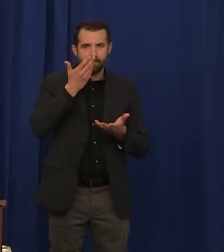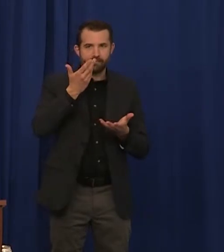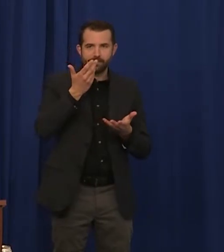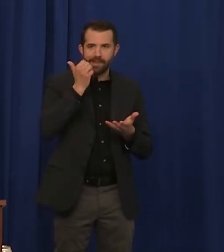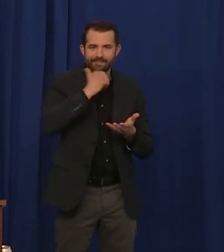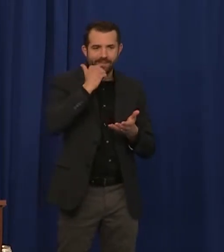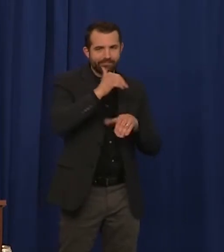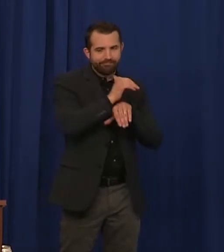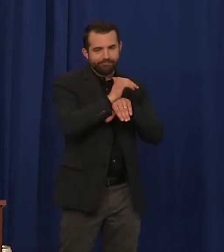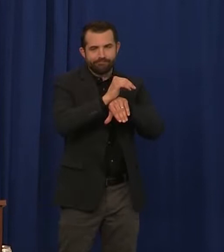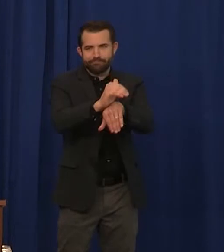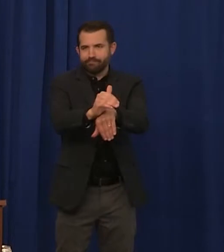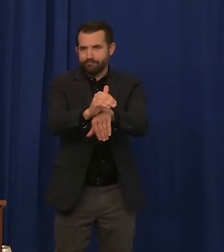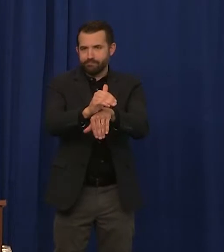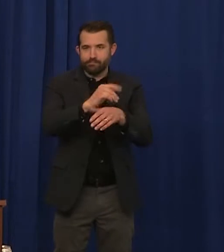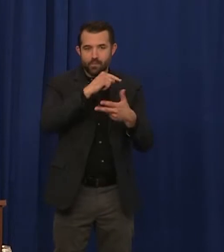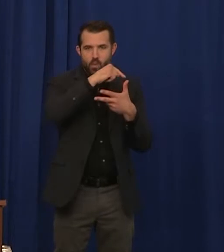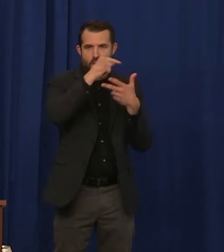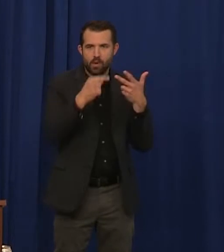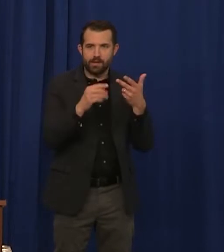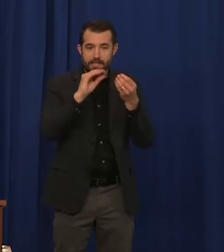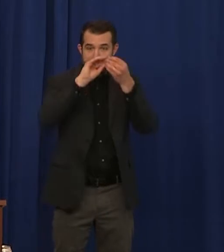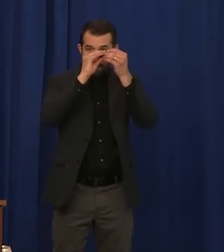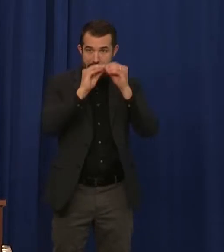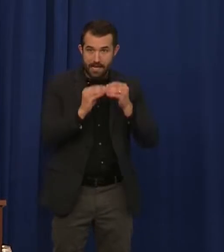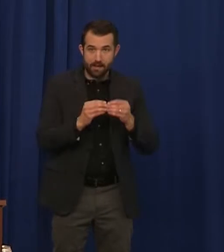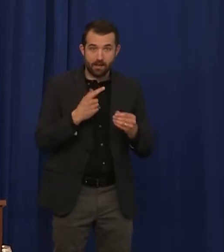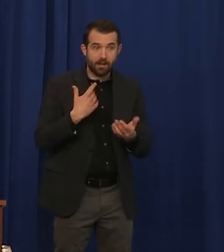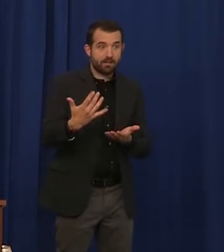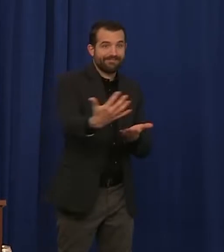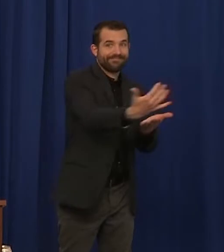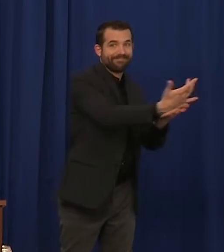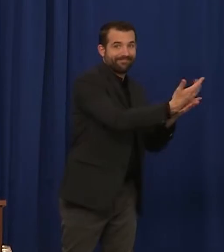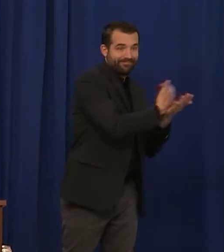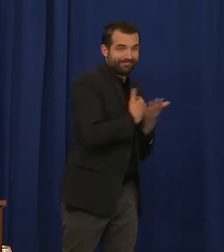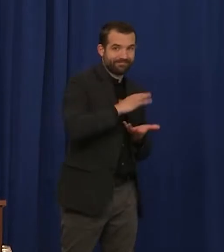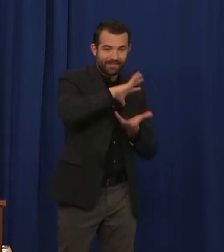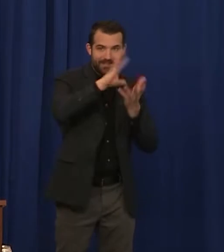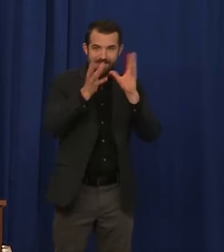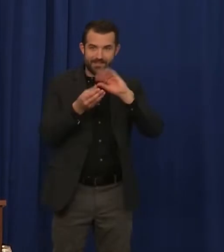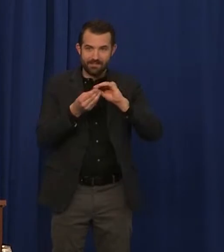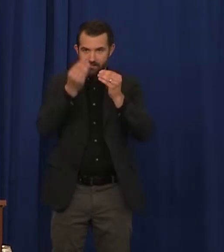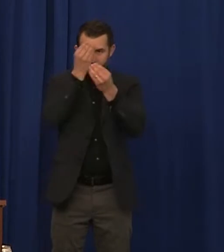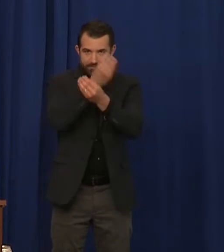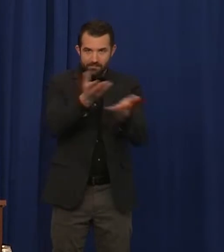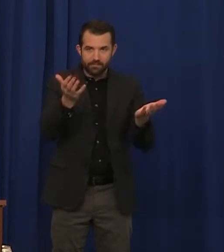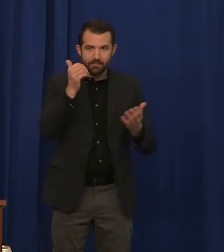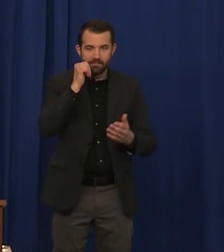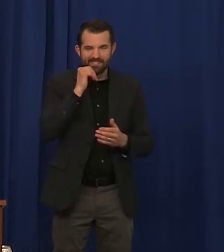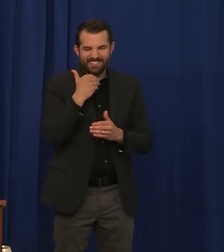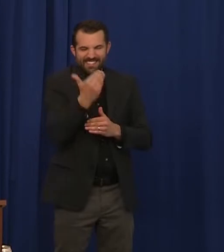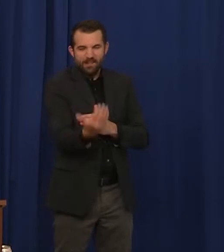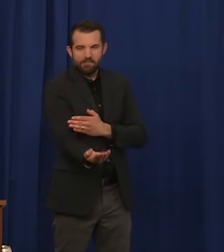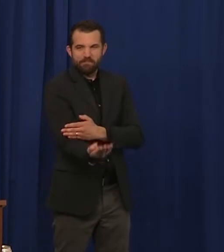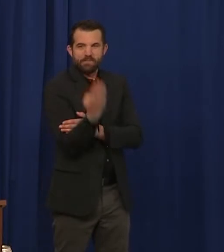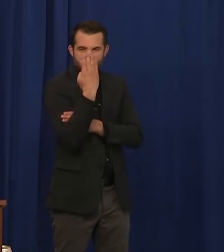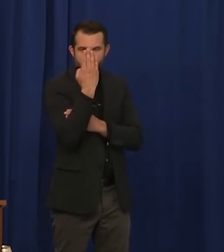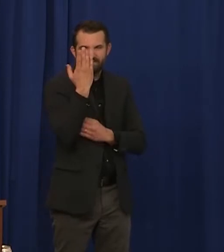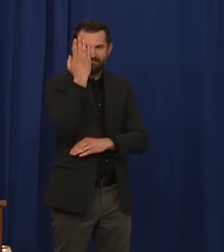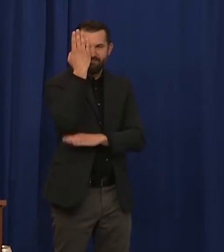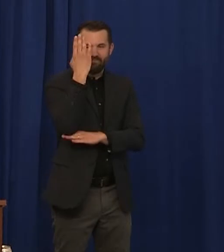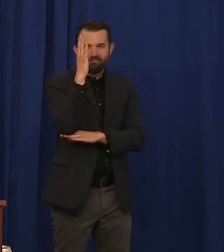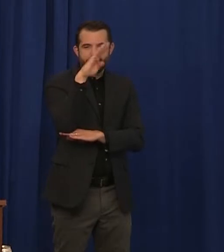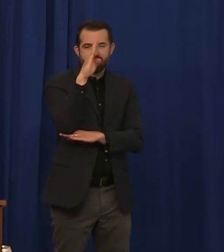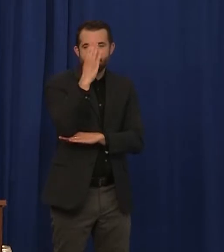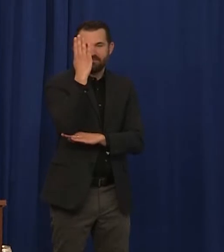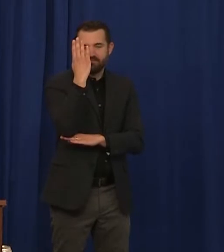And then we aggregate all of those numbers, and that's what I report out every afternoon. We also touch base with those patients from an